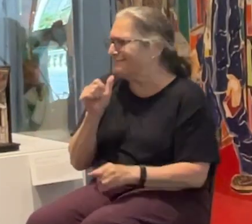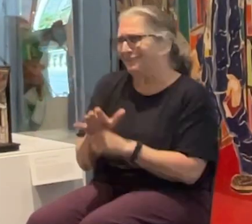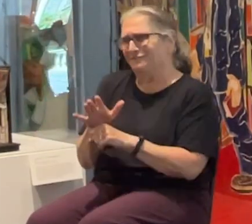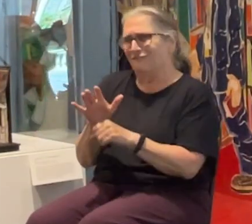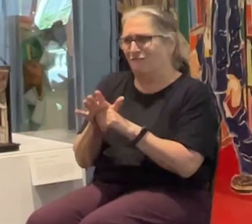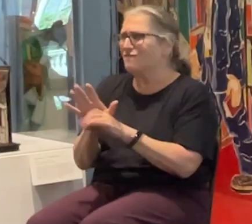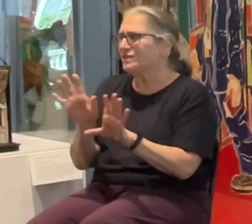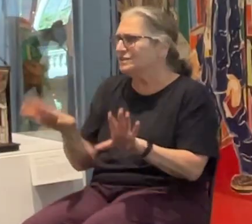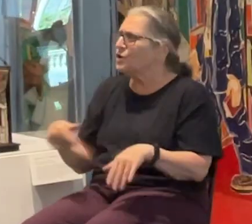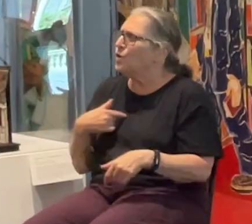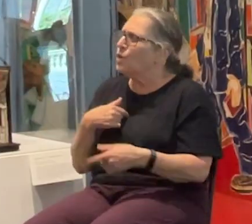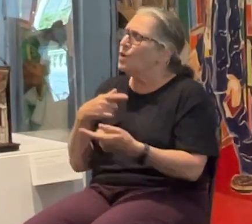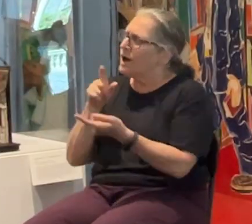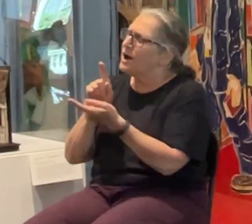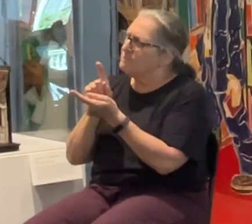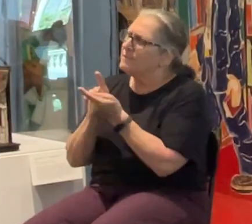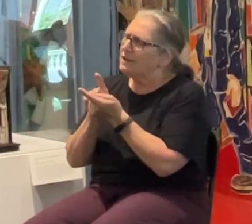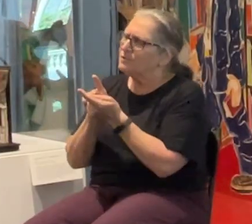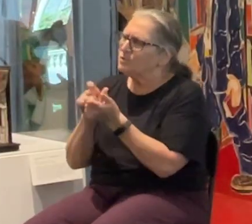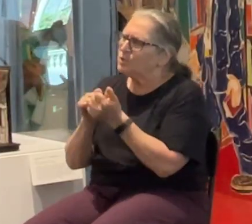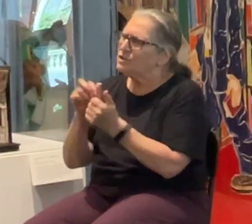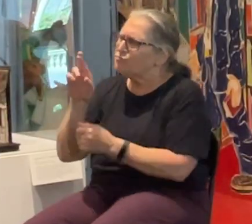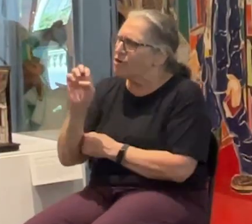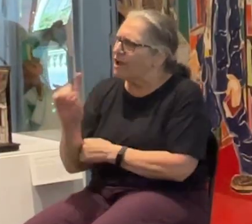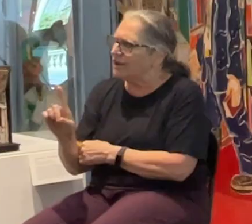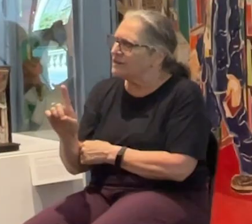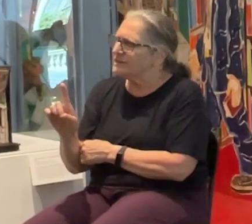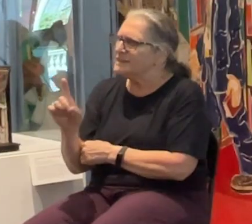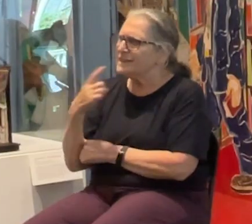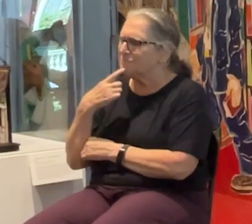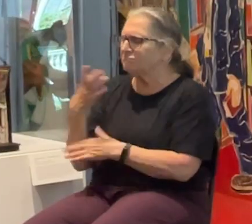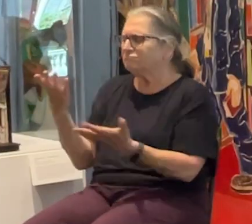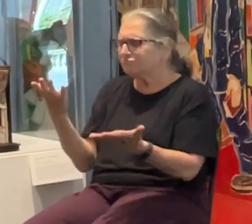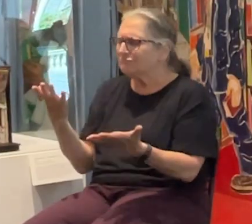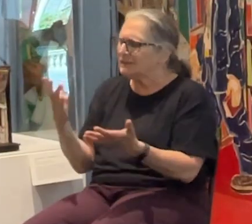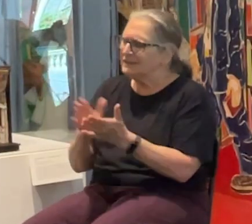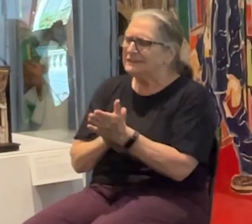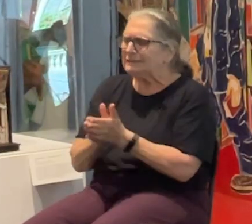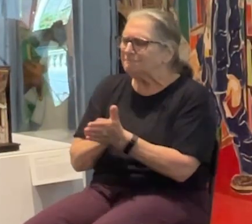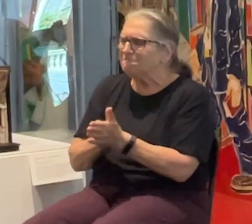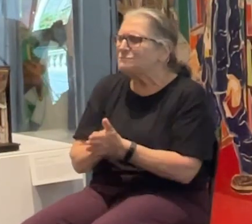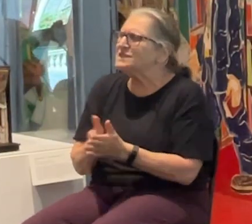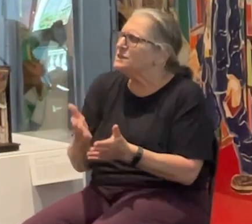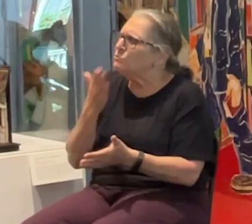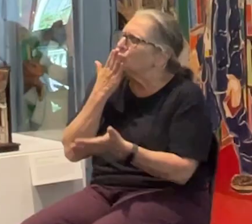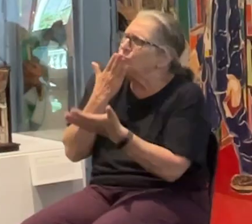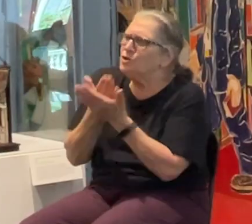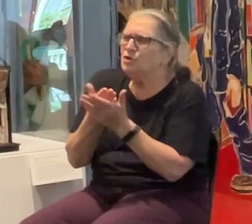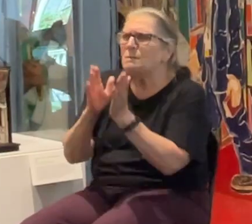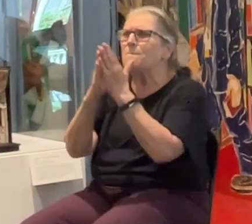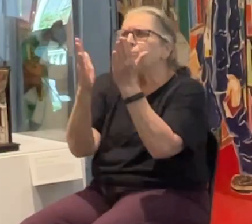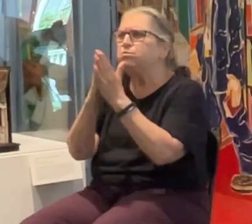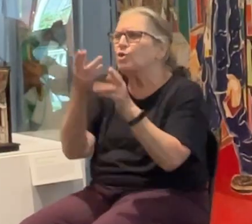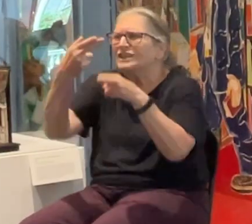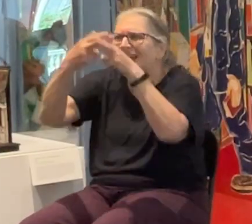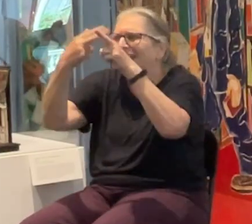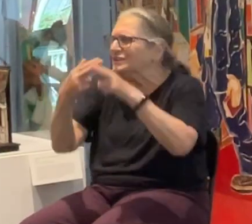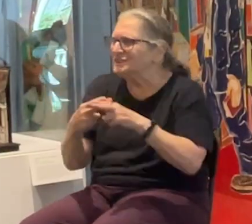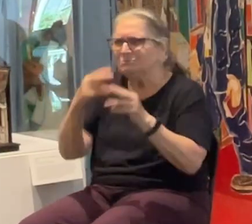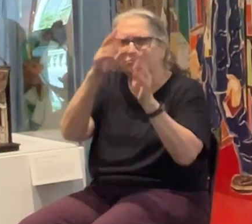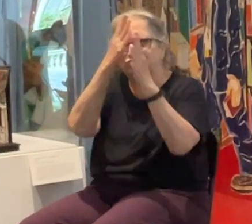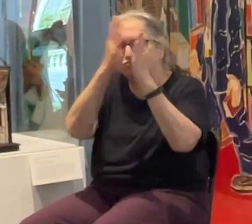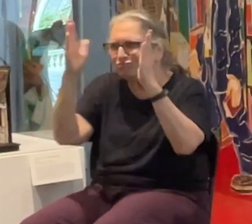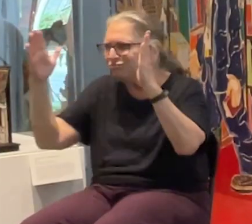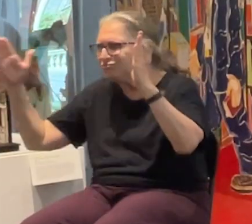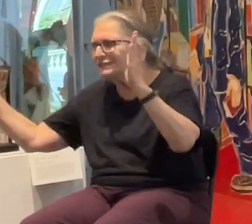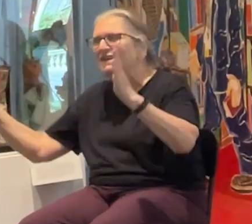Red was let's come up with a bunch of like interesting book titles. So we met and kind of drew up things. Some of